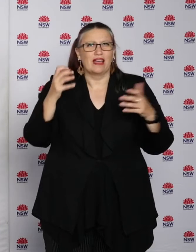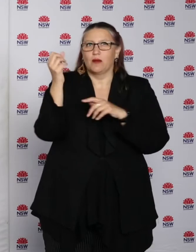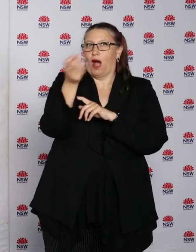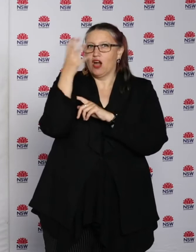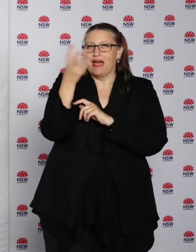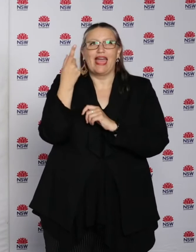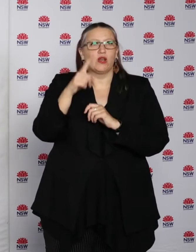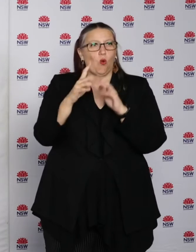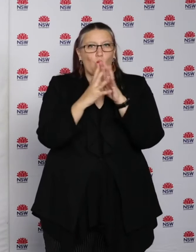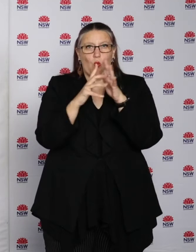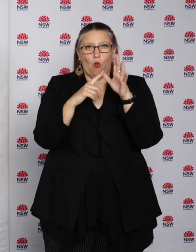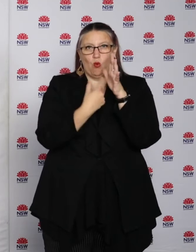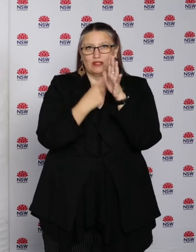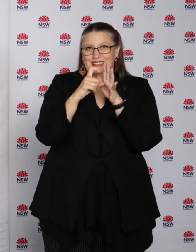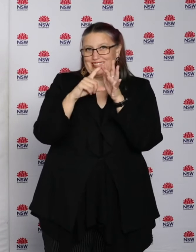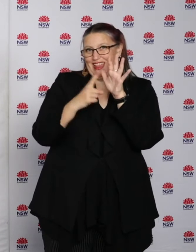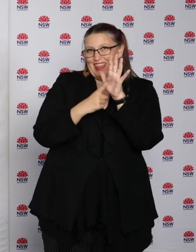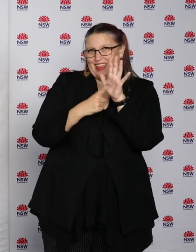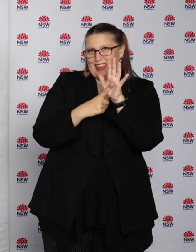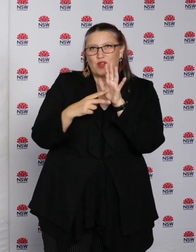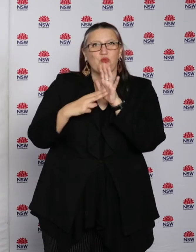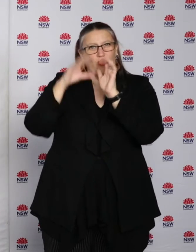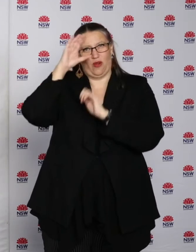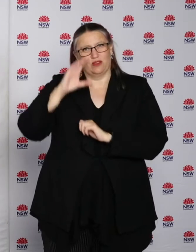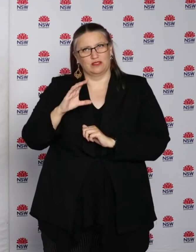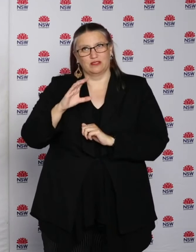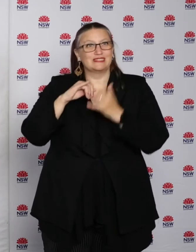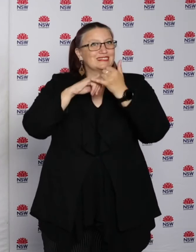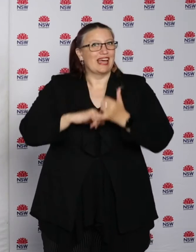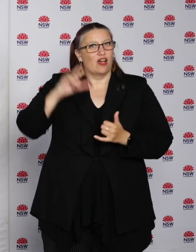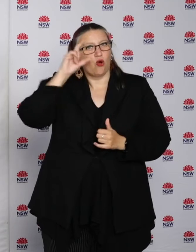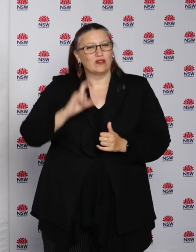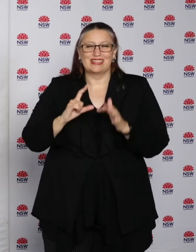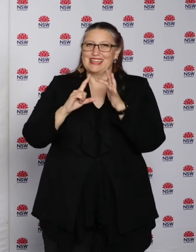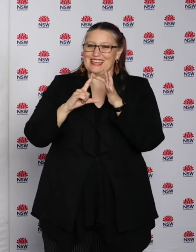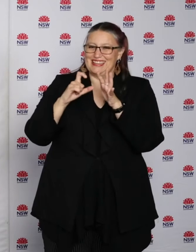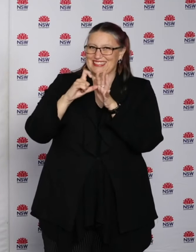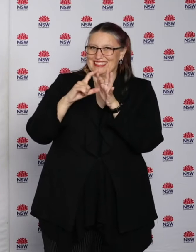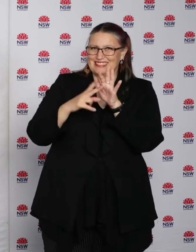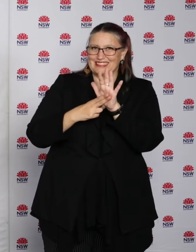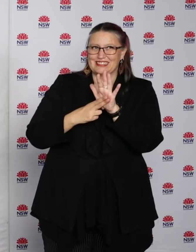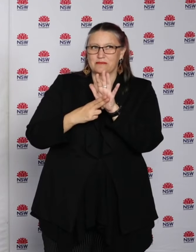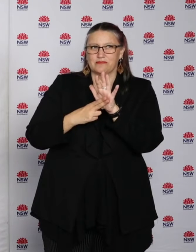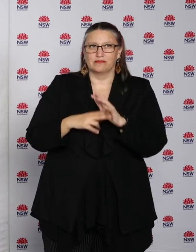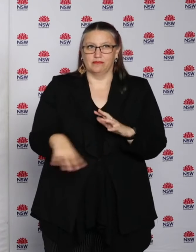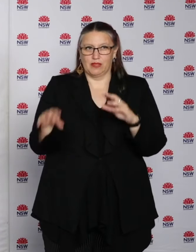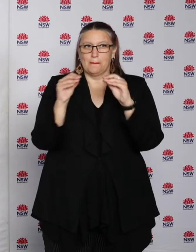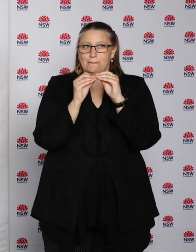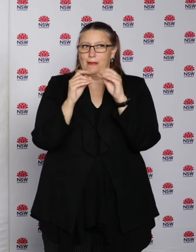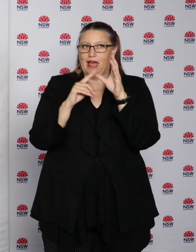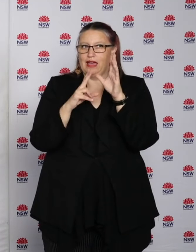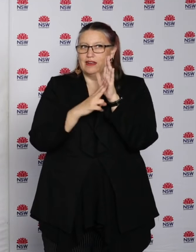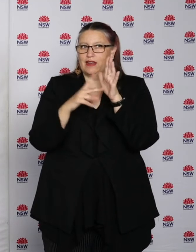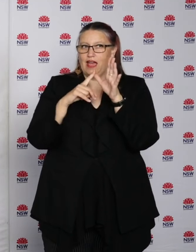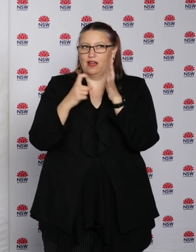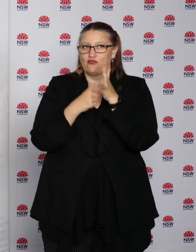the north coast of New South Wales, in Eden on the south coast of New South Wales, in Balranald in the far west, and Griffith